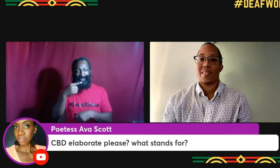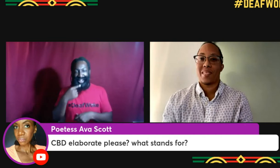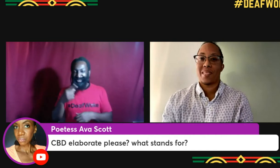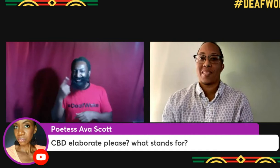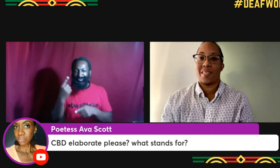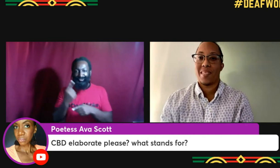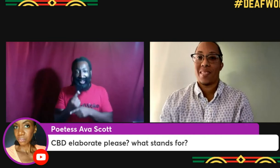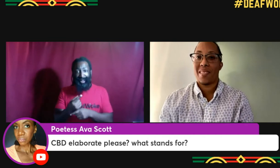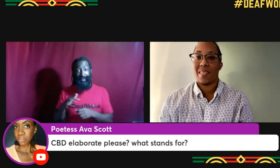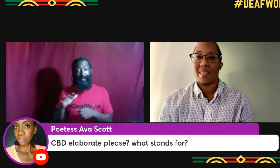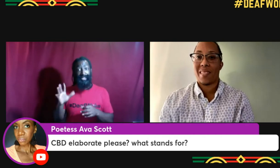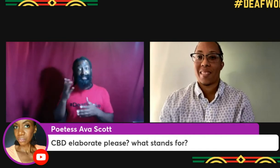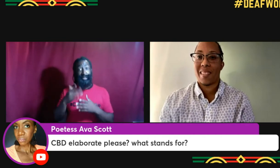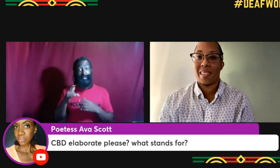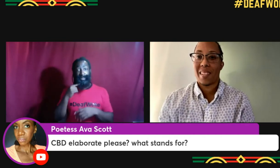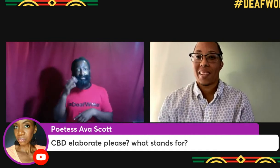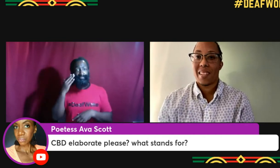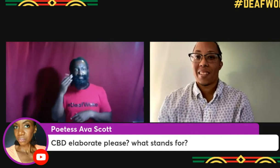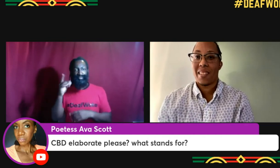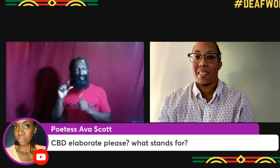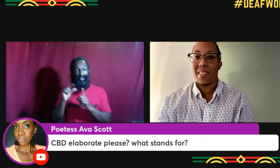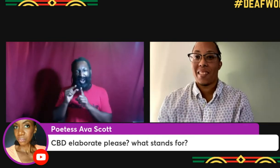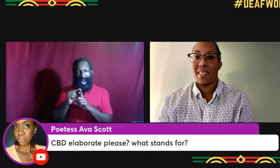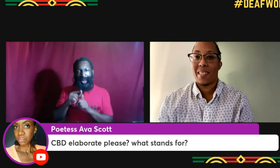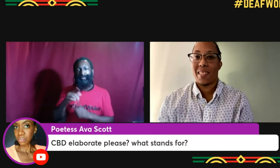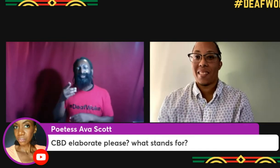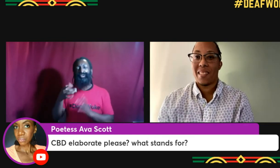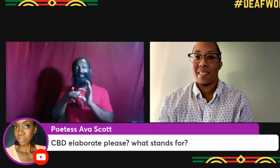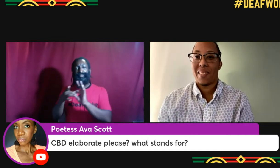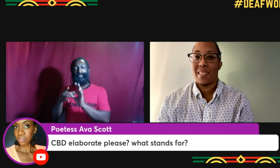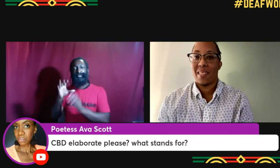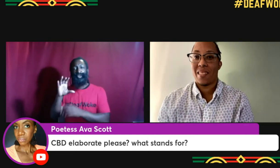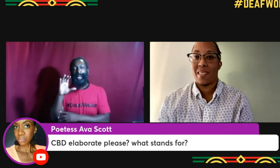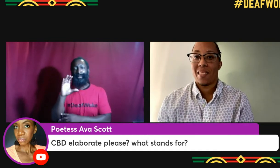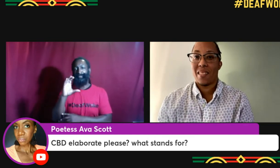alleviates depression, trauma.